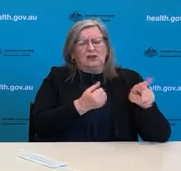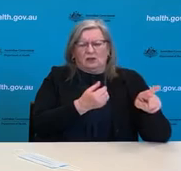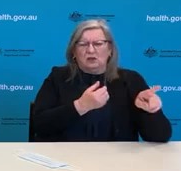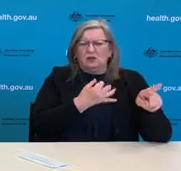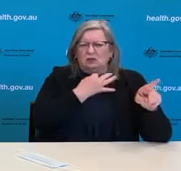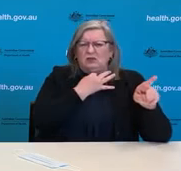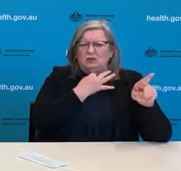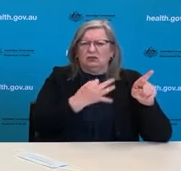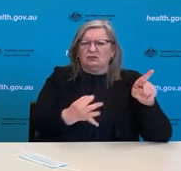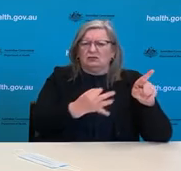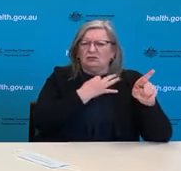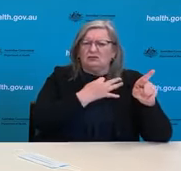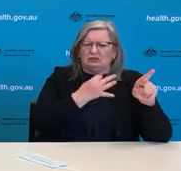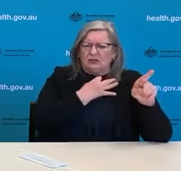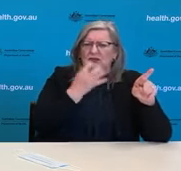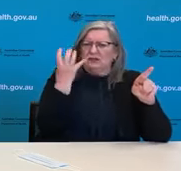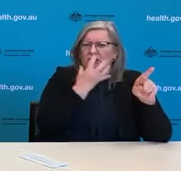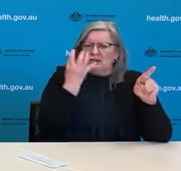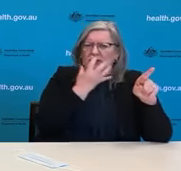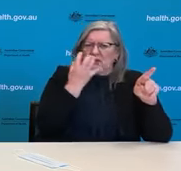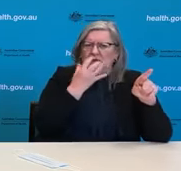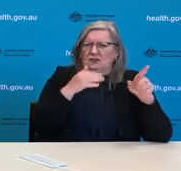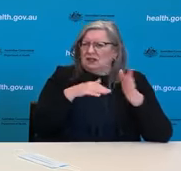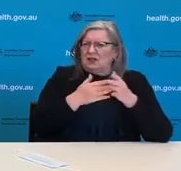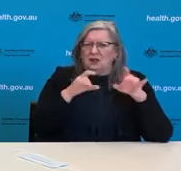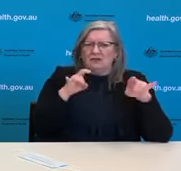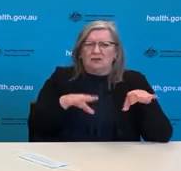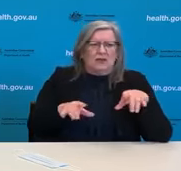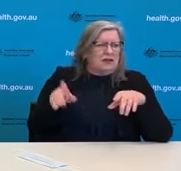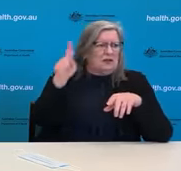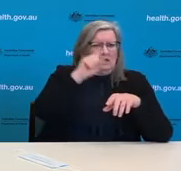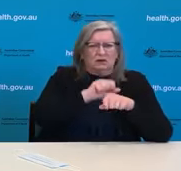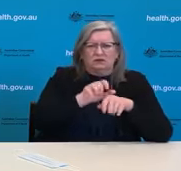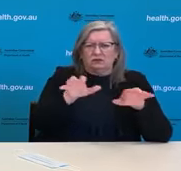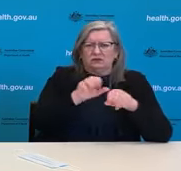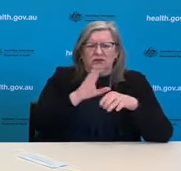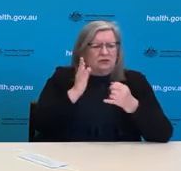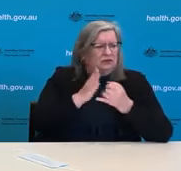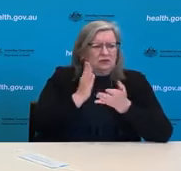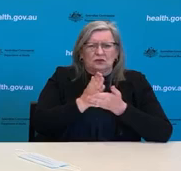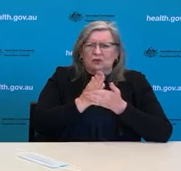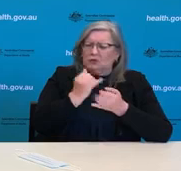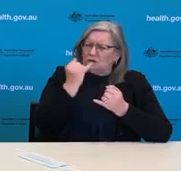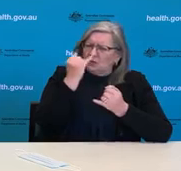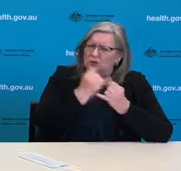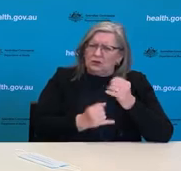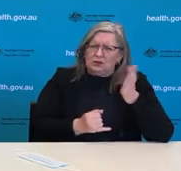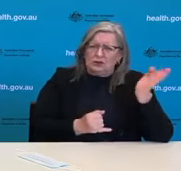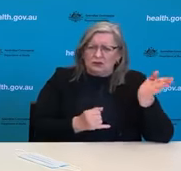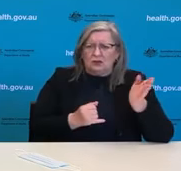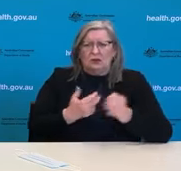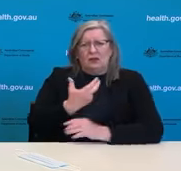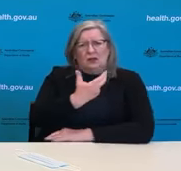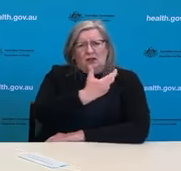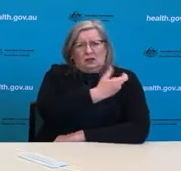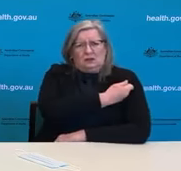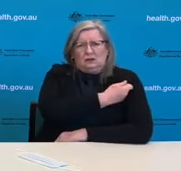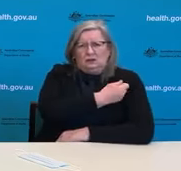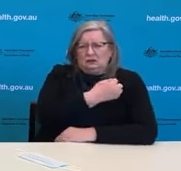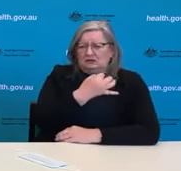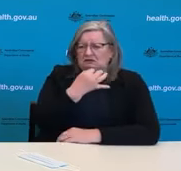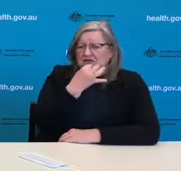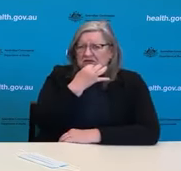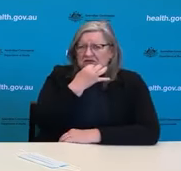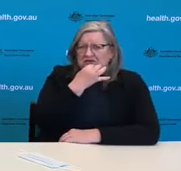seeing outbreaks, are far more significant than the risks of this side effect.